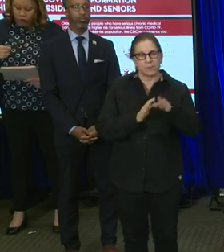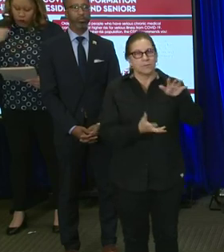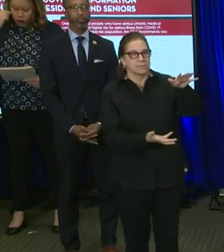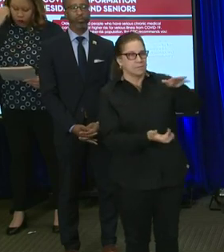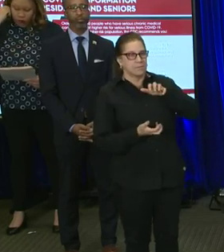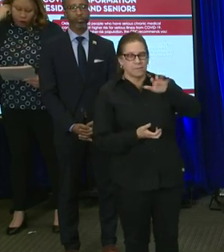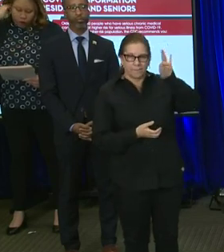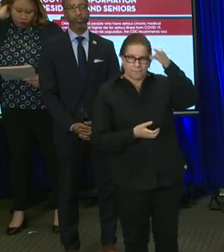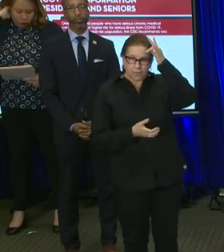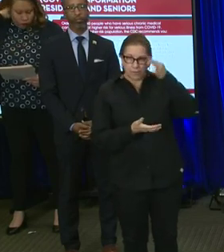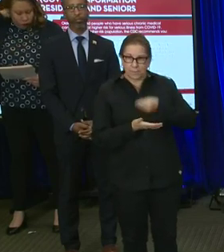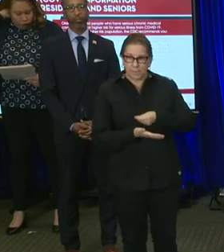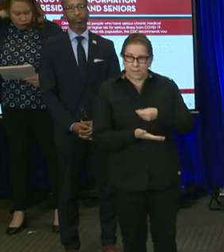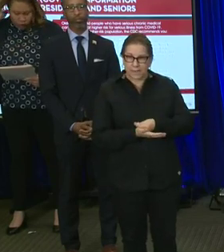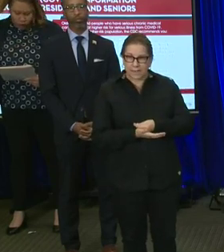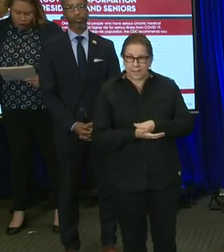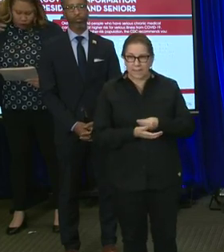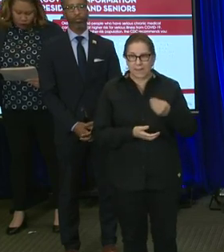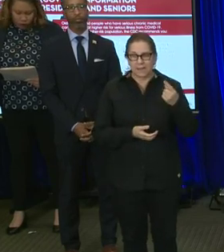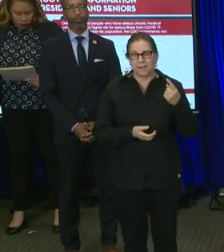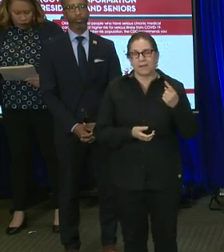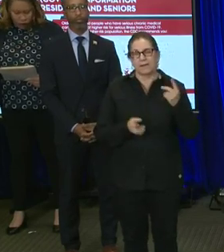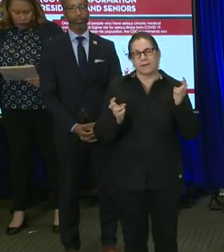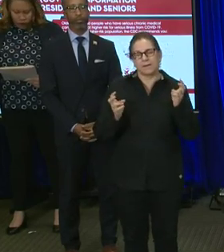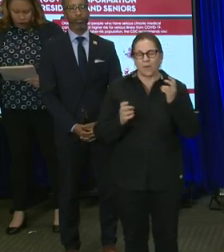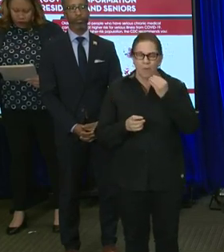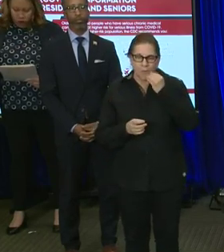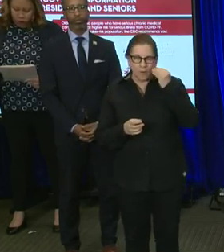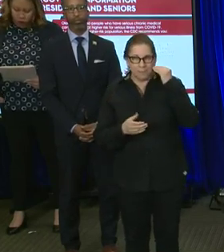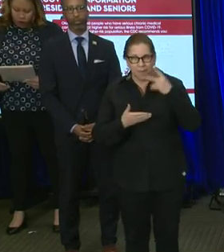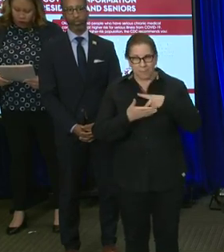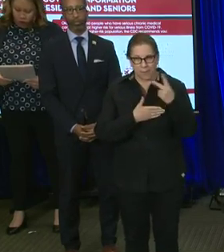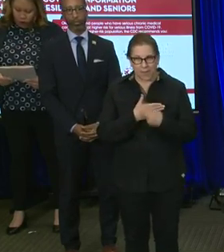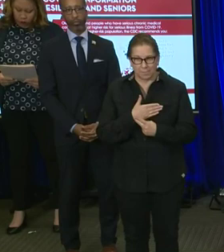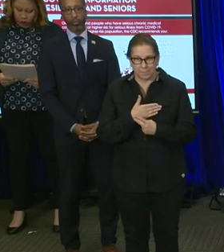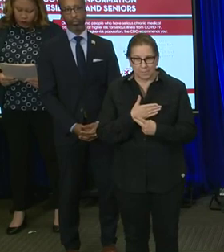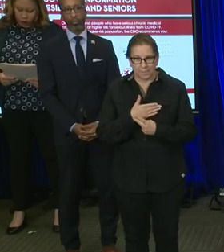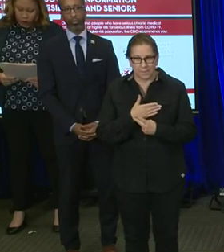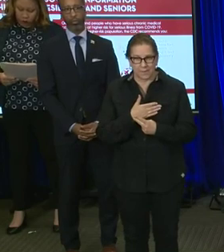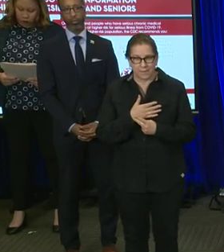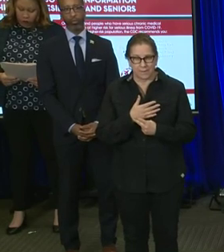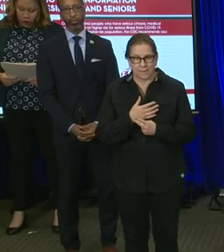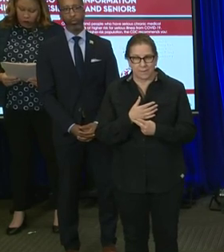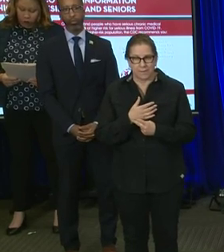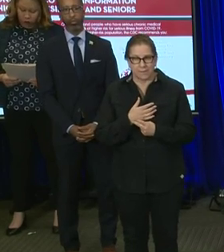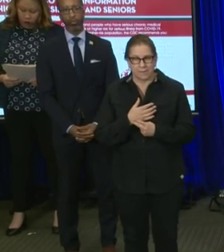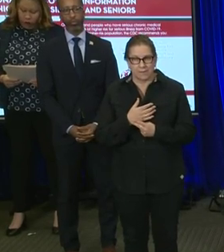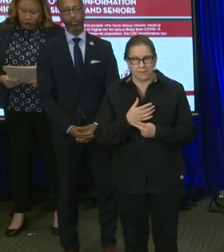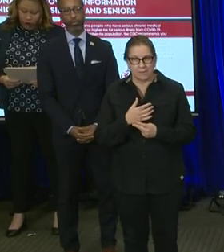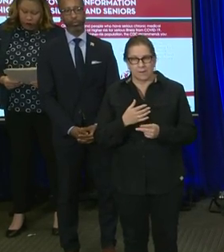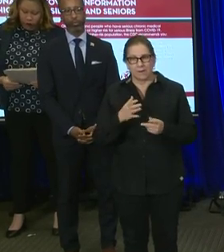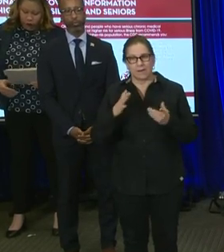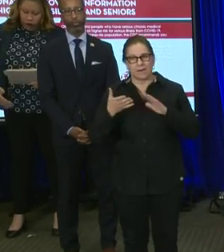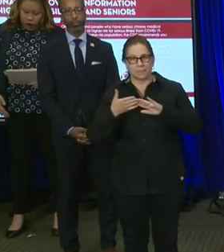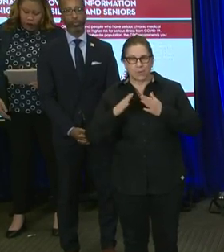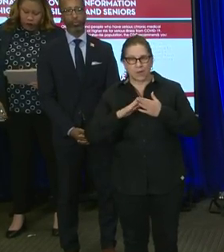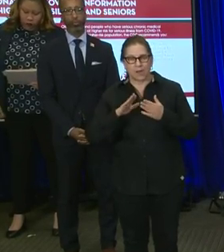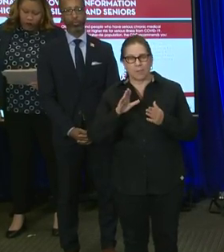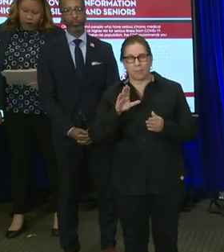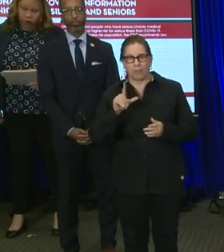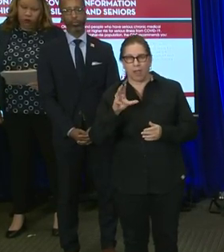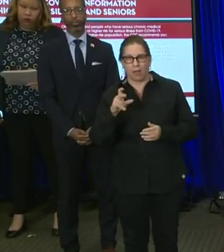Block Grant program to provide direct rental assistance to low-income residents and economic relief to businesses in our